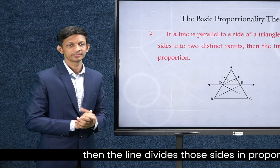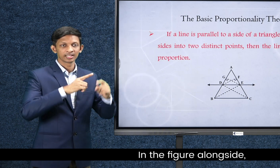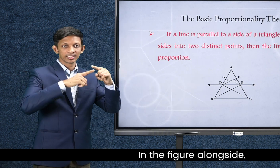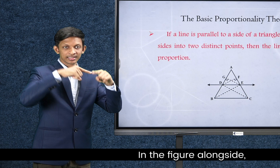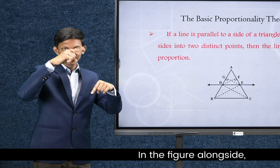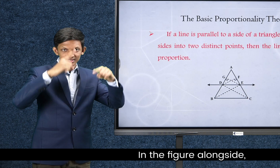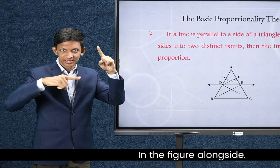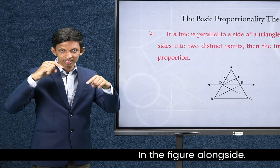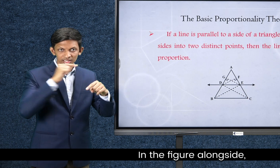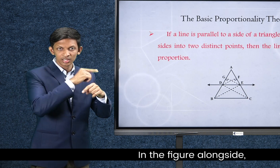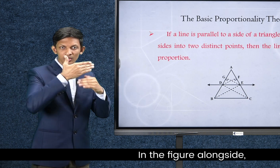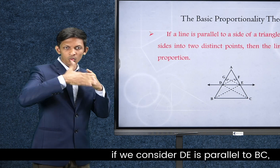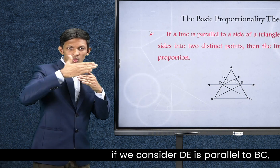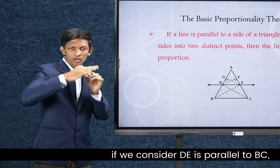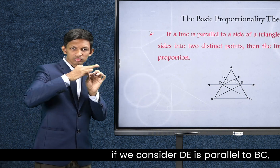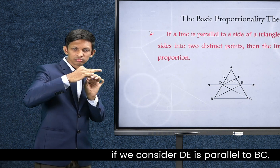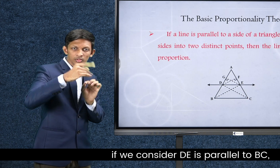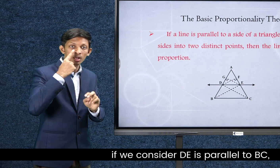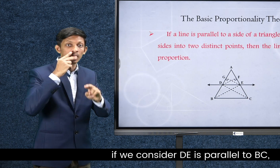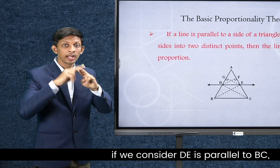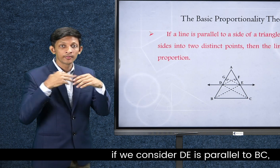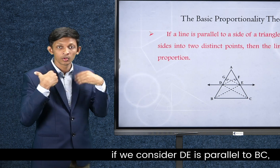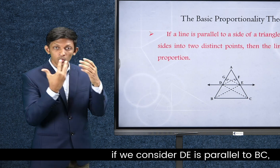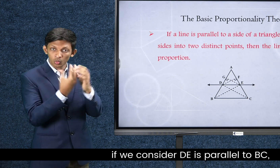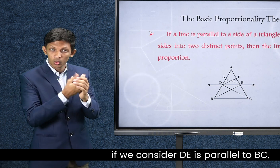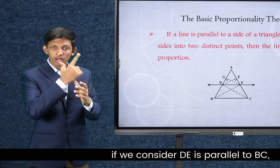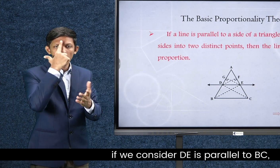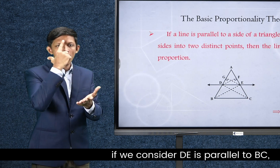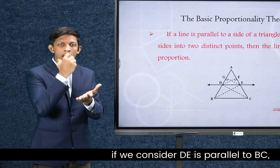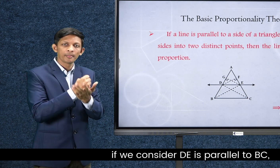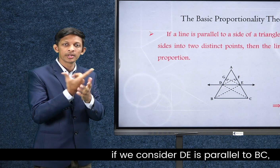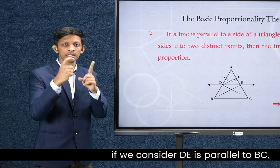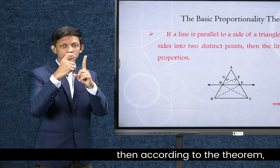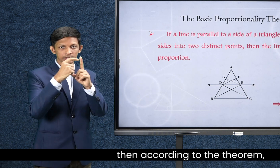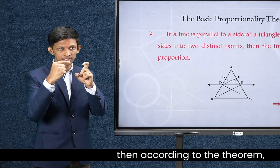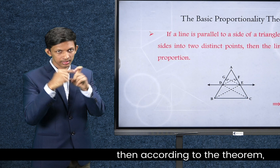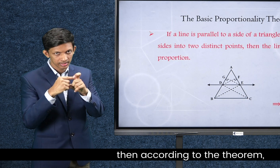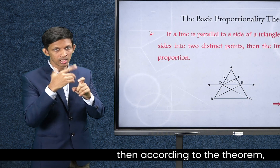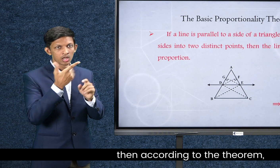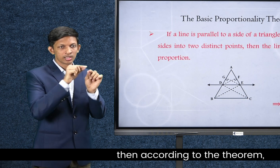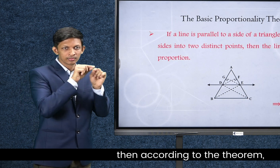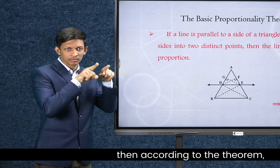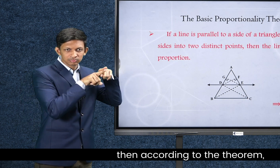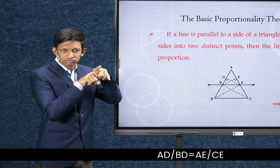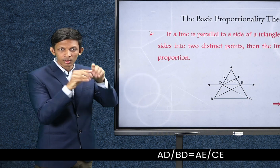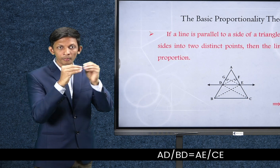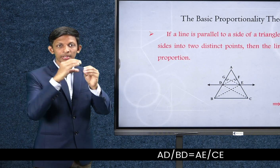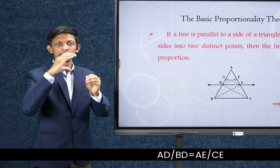In the figure alongside, if we consider DE is parallel to BC, then according to the theorem,